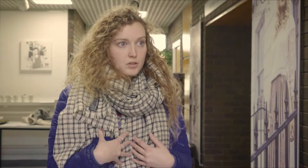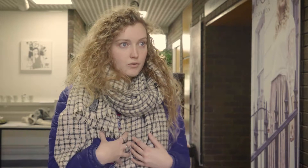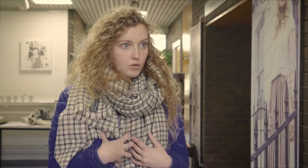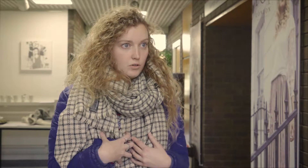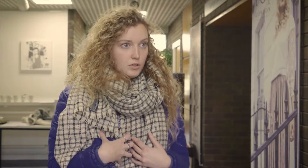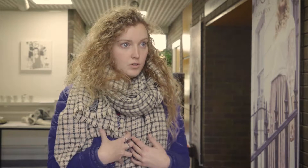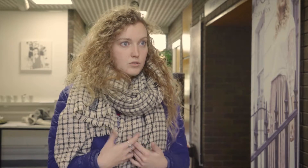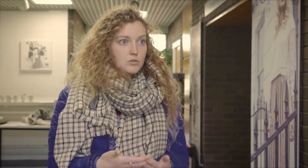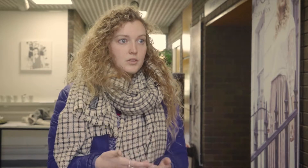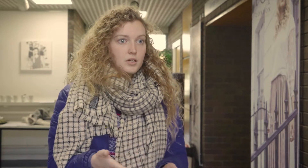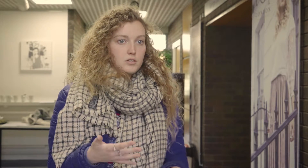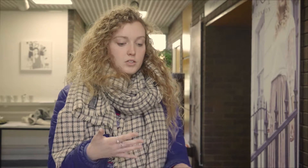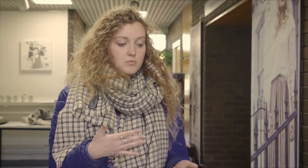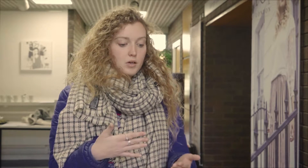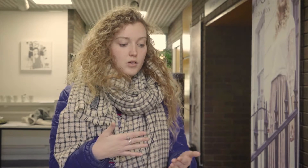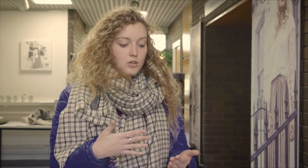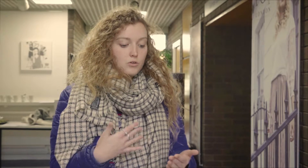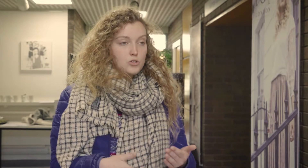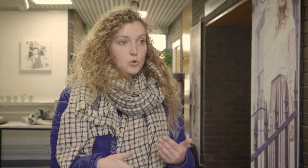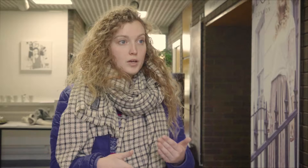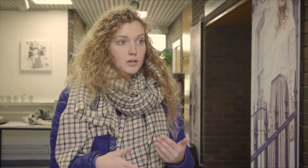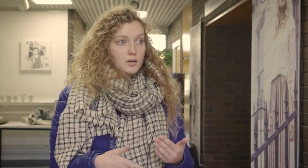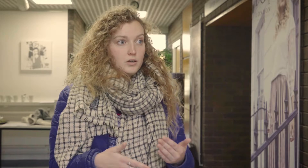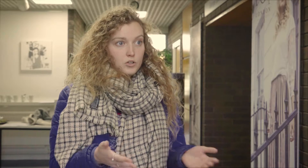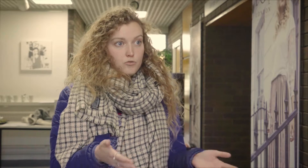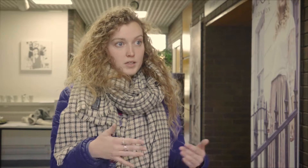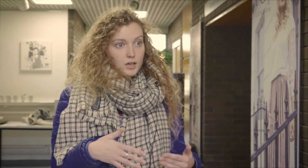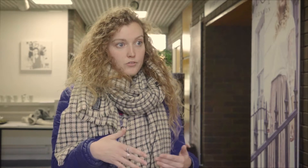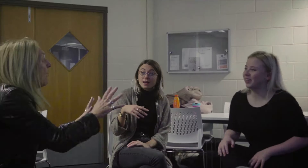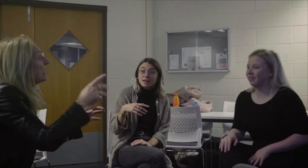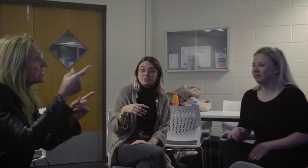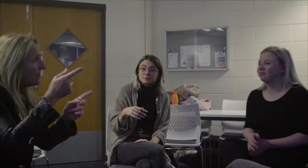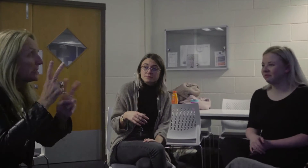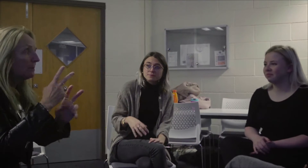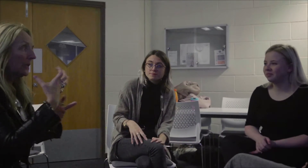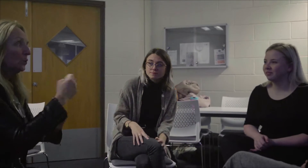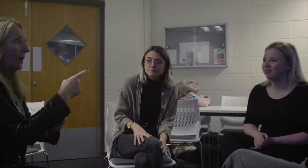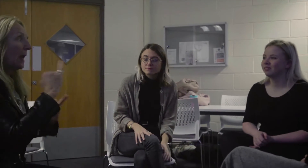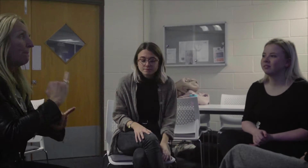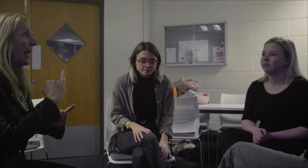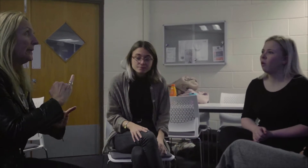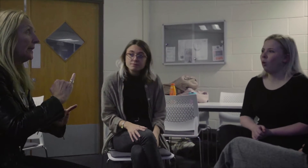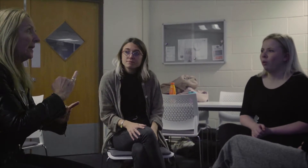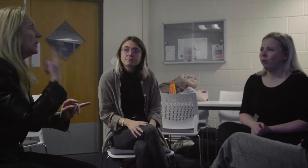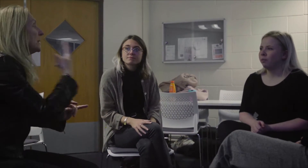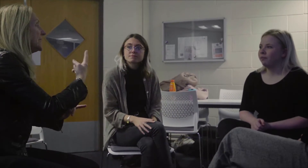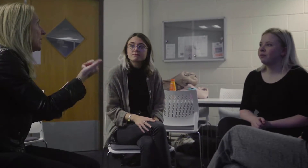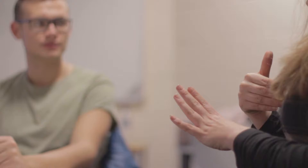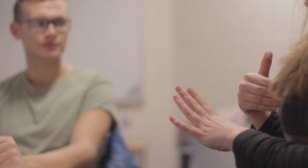have got. So I think it's just you showing that you've made the effort to have a bit of understanding from the get-go, and then they're